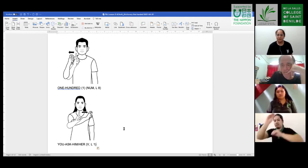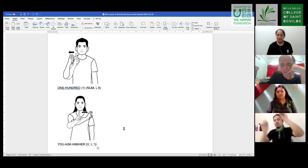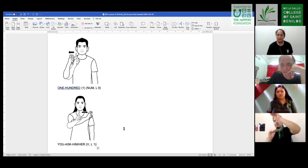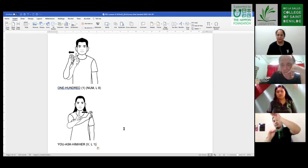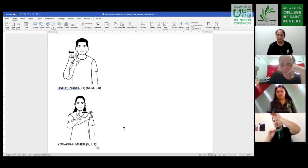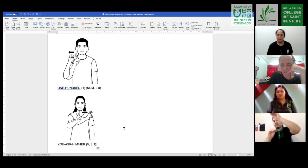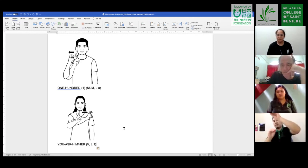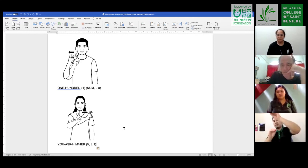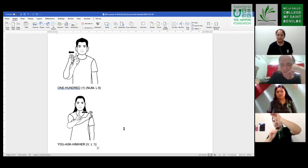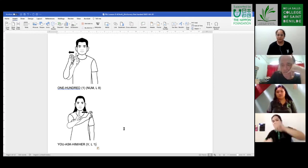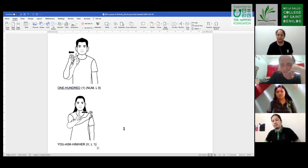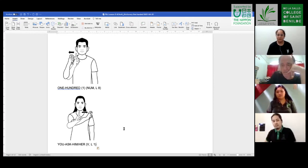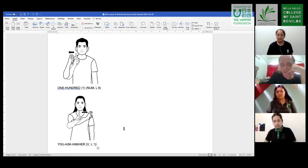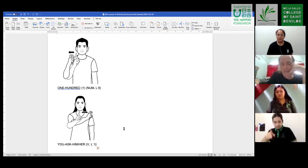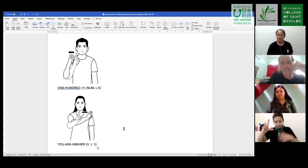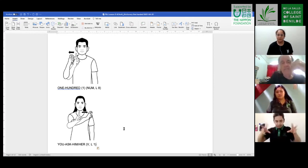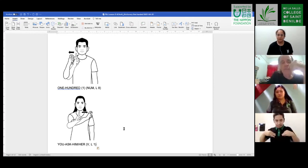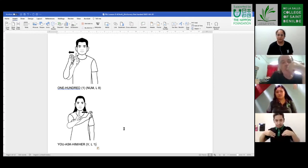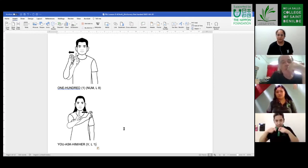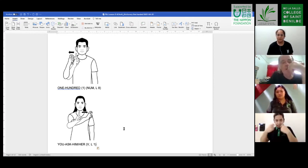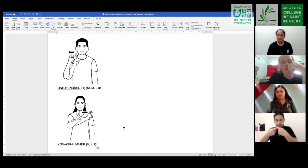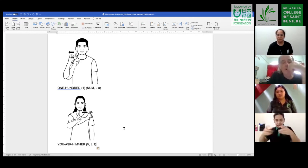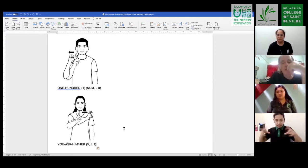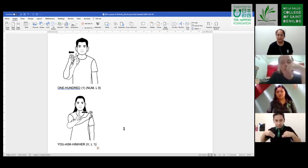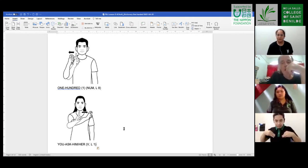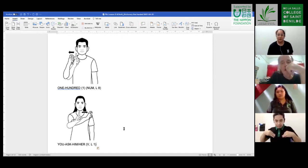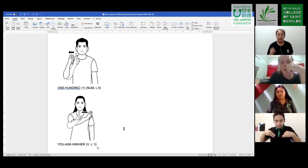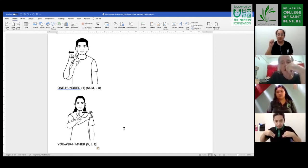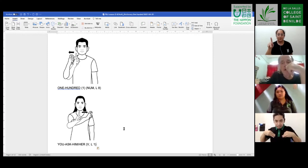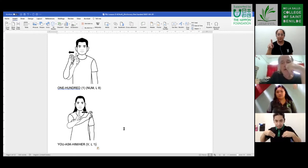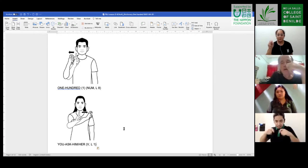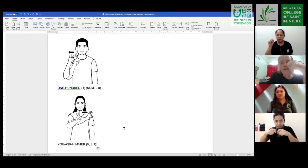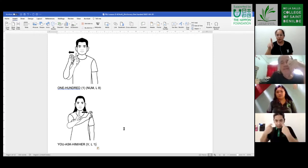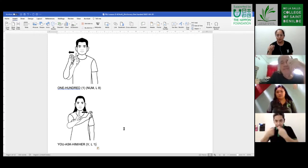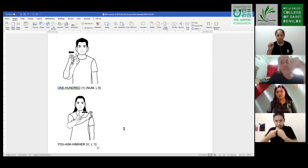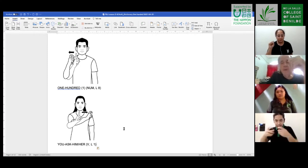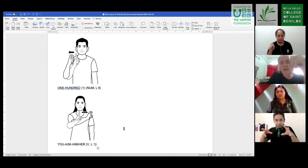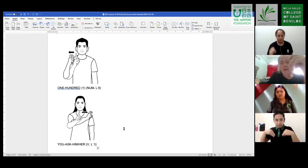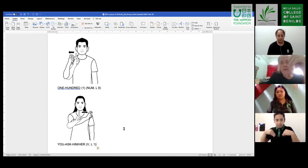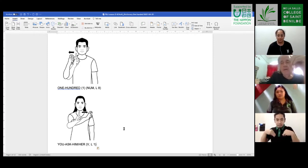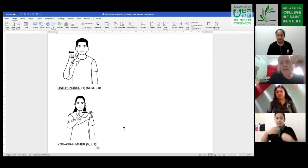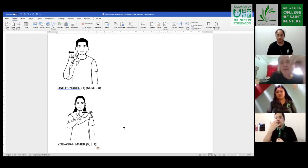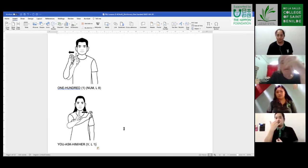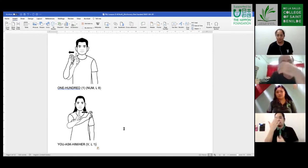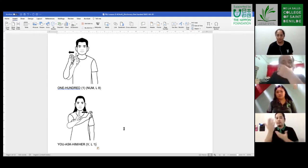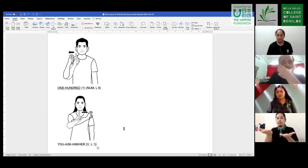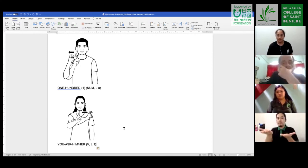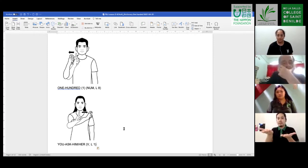Okay, so we'll do that. We'll switch it the other way Okay. around. Yeah. Does everybody agree or any comments?